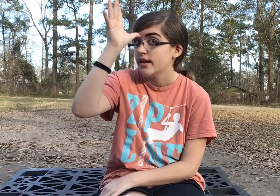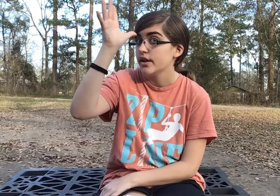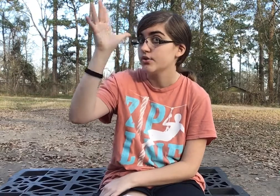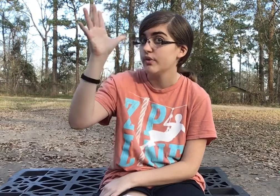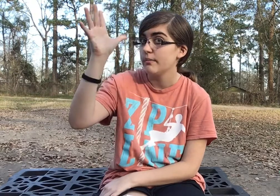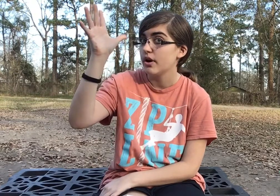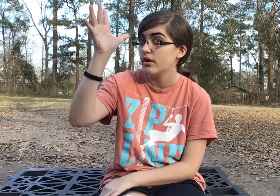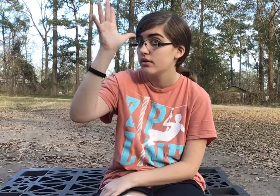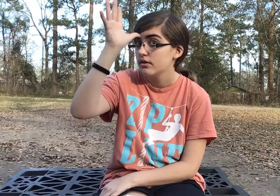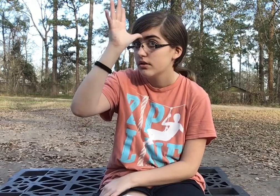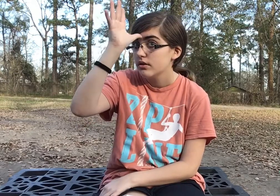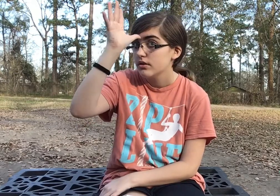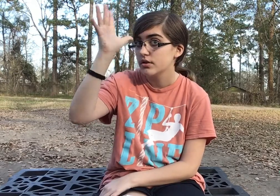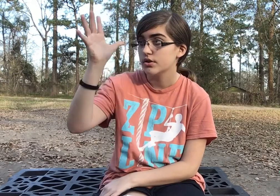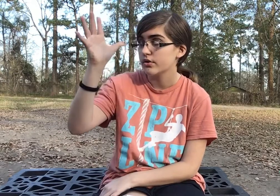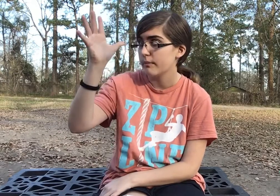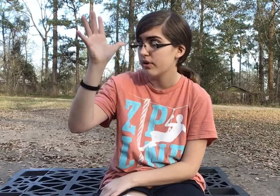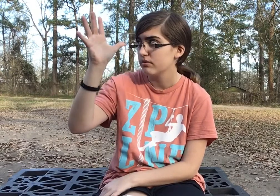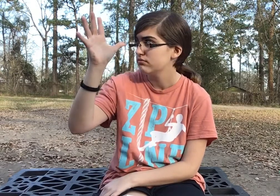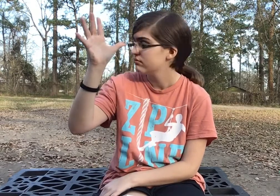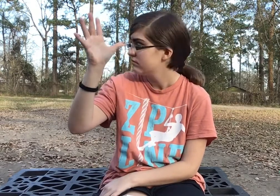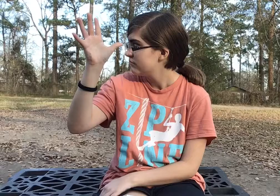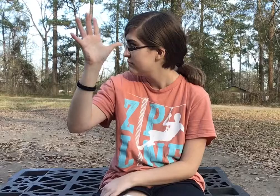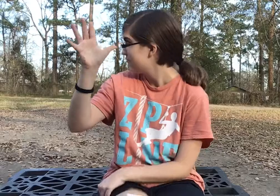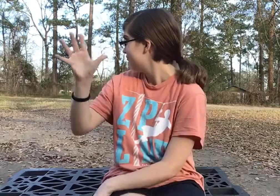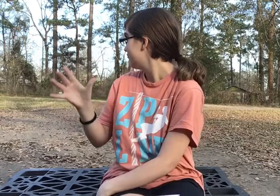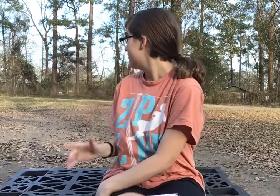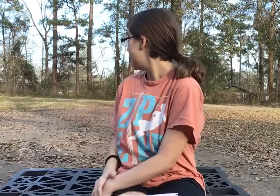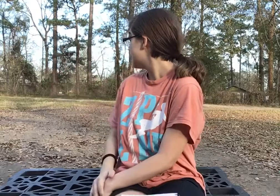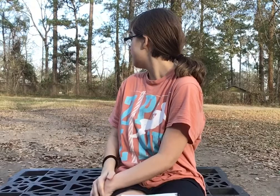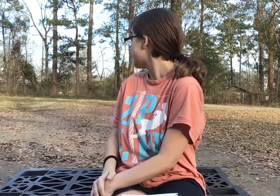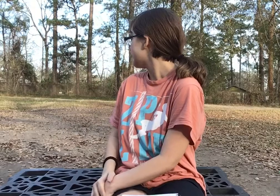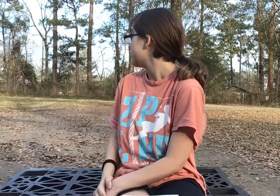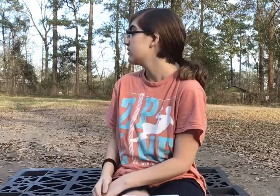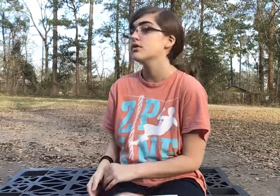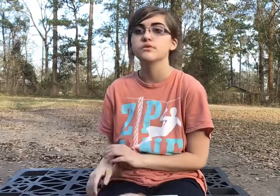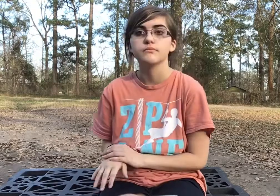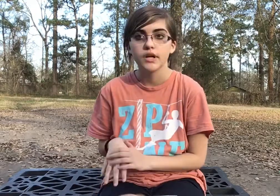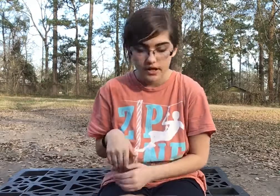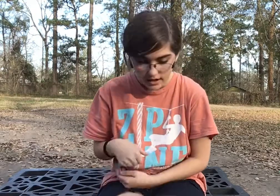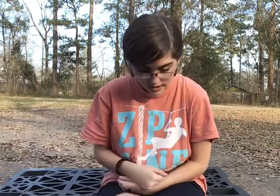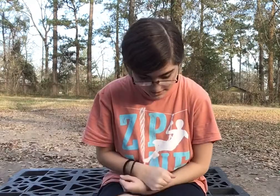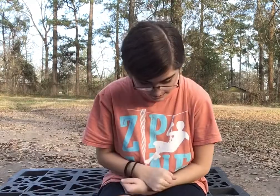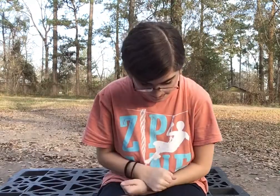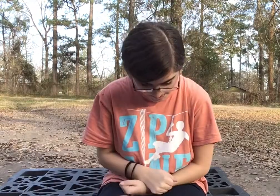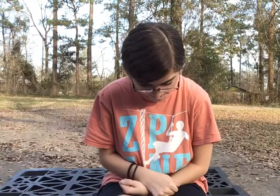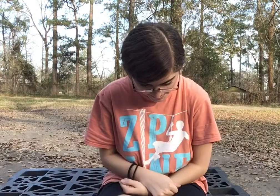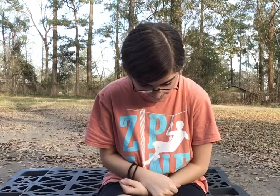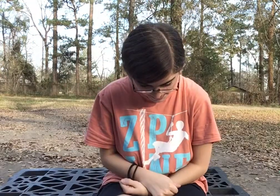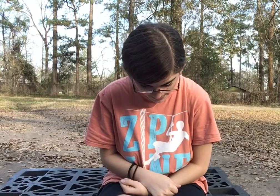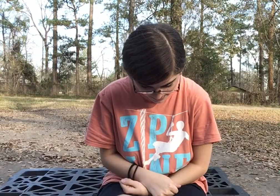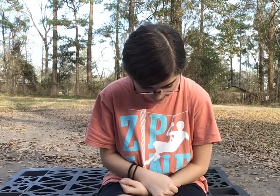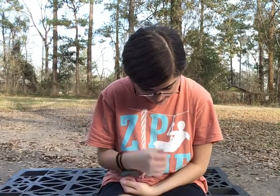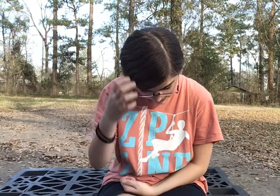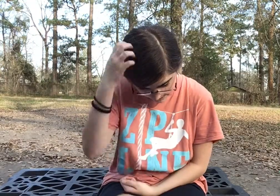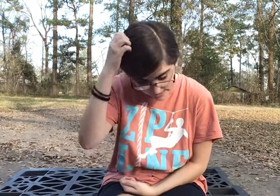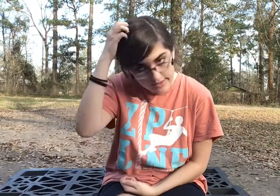then grandpa. Grandpa. Yeah, school bus is here. Cool. And then